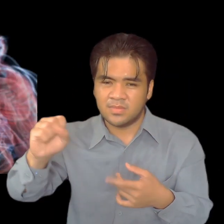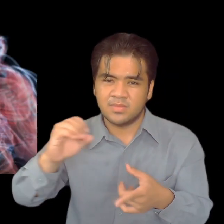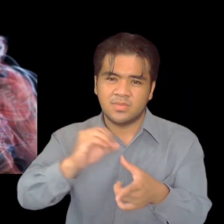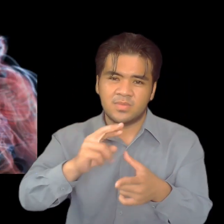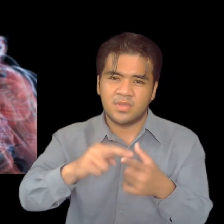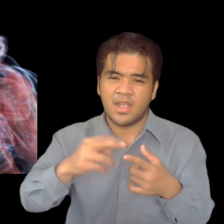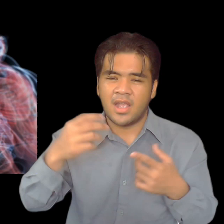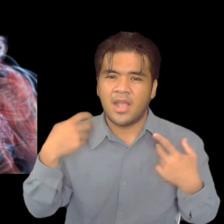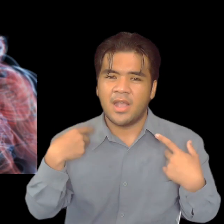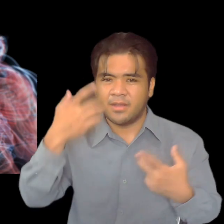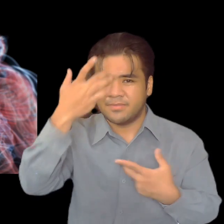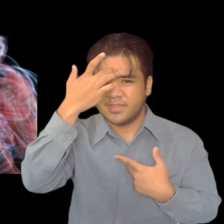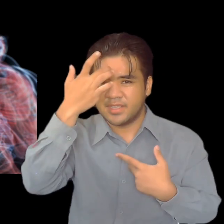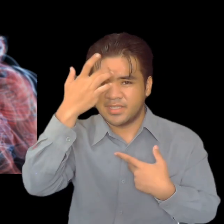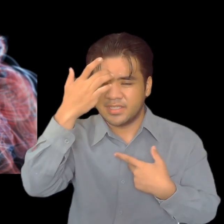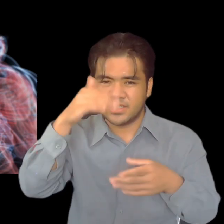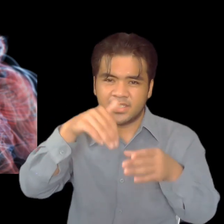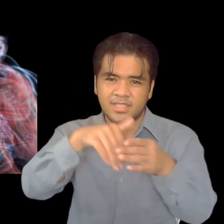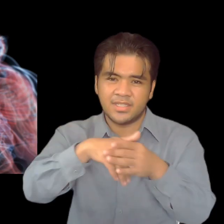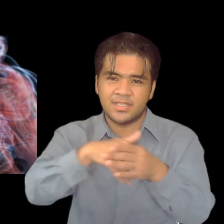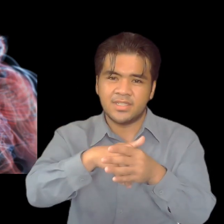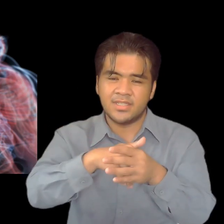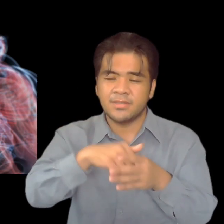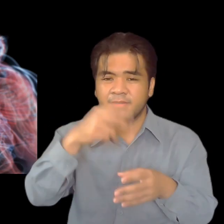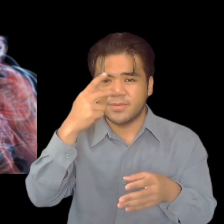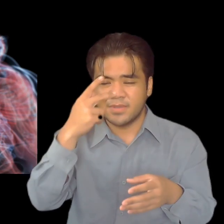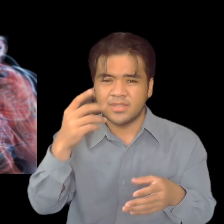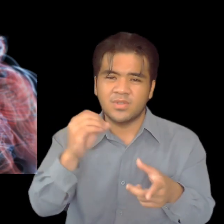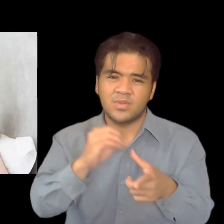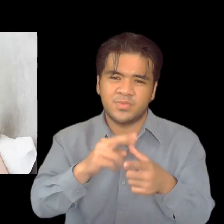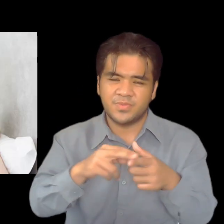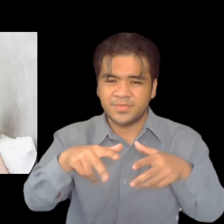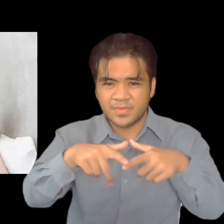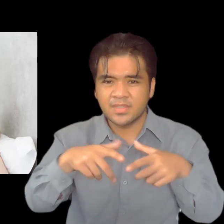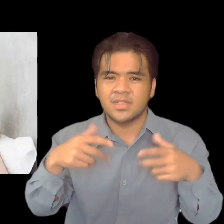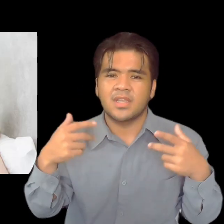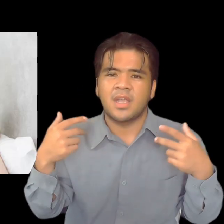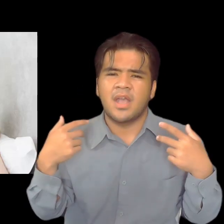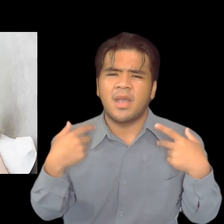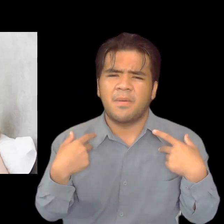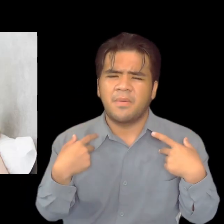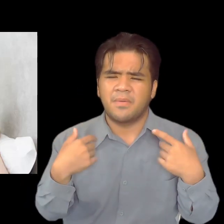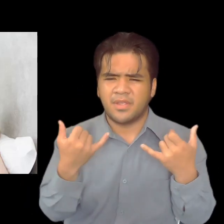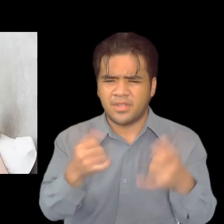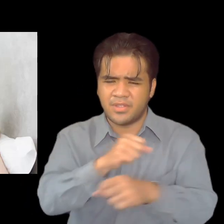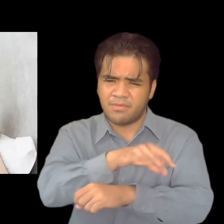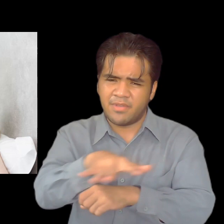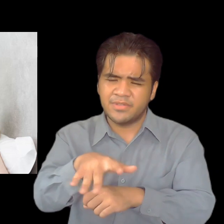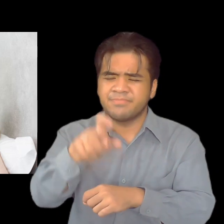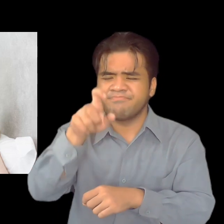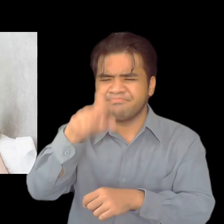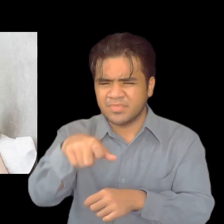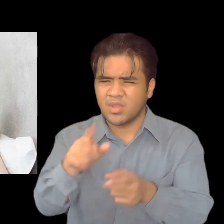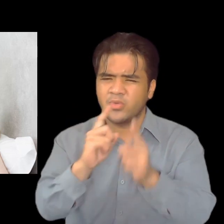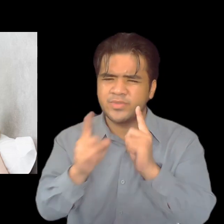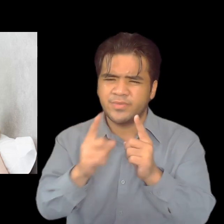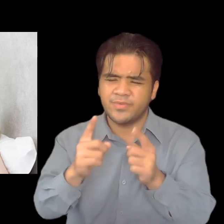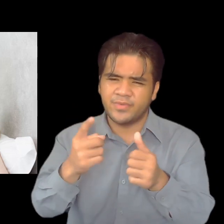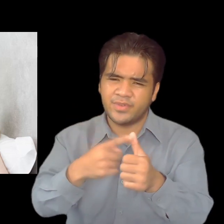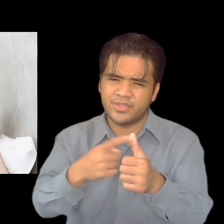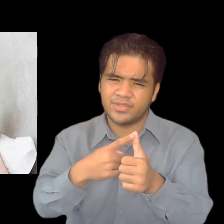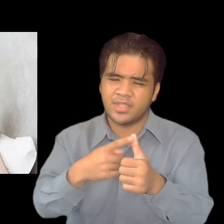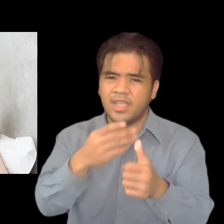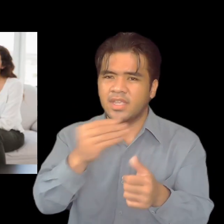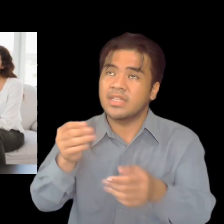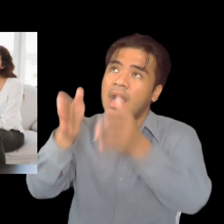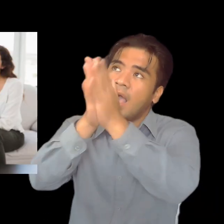as hypertension, diabetes, and erectile dysfunction. They need more stimulation and arousal in order for sex to